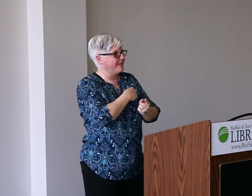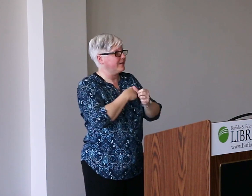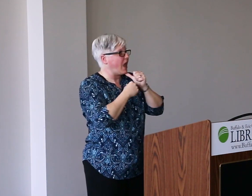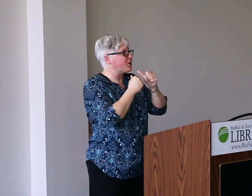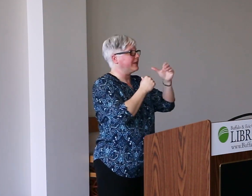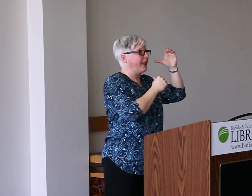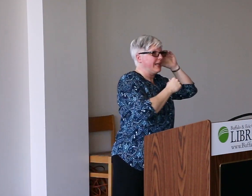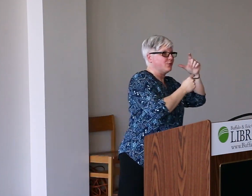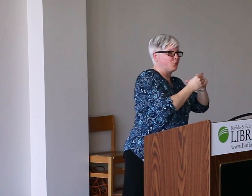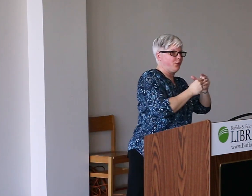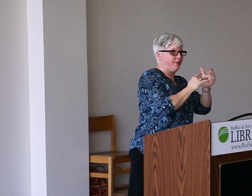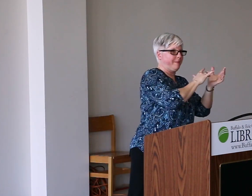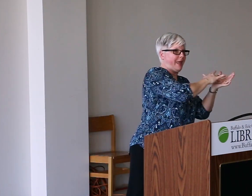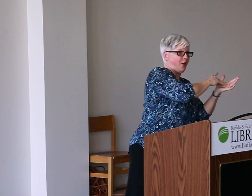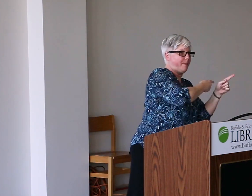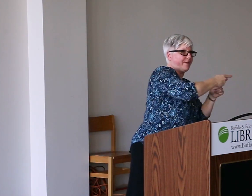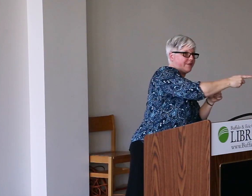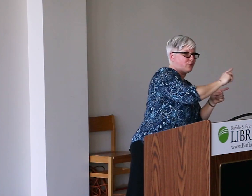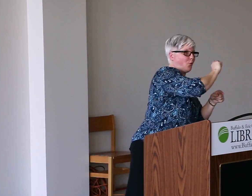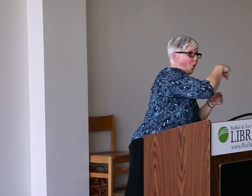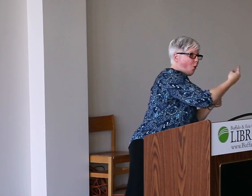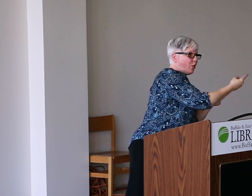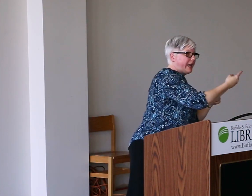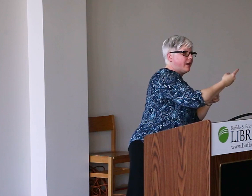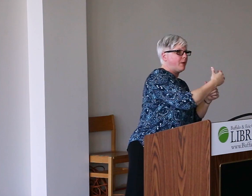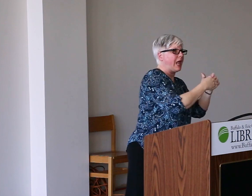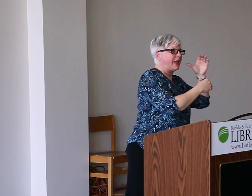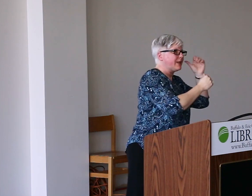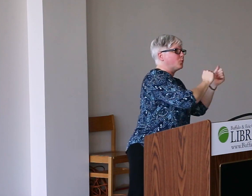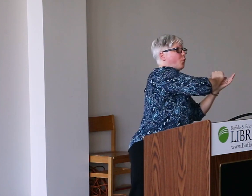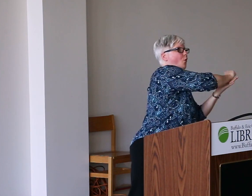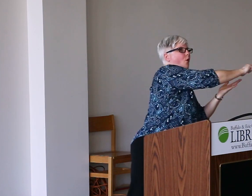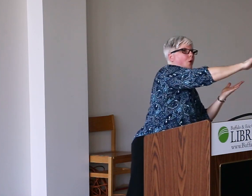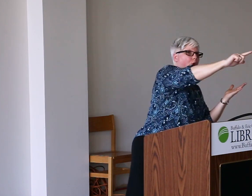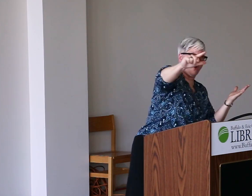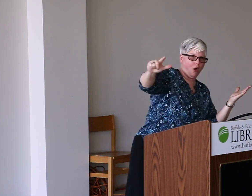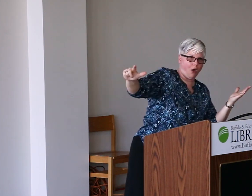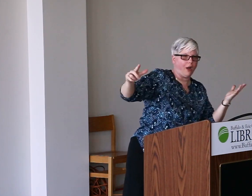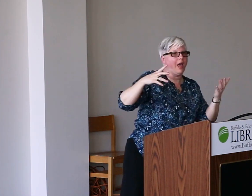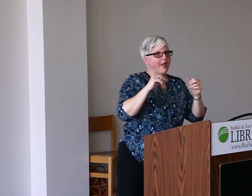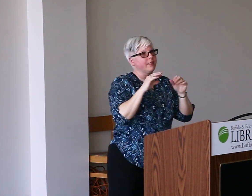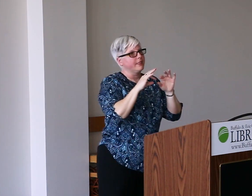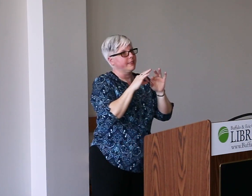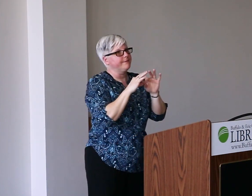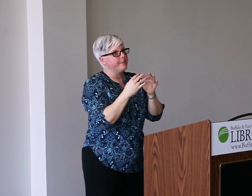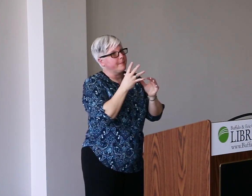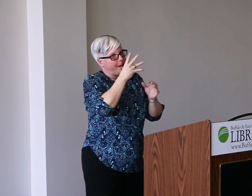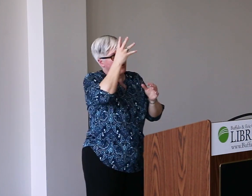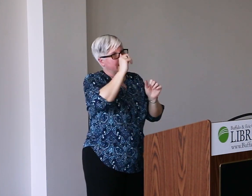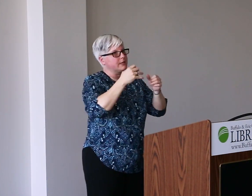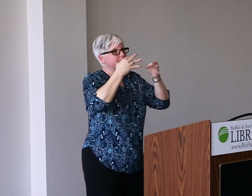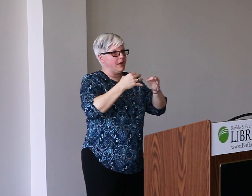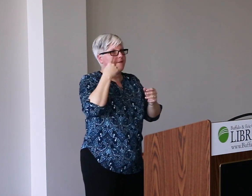If you see and meet us, don't just listen to the medical professionals only. Listen to all,